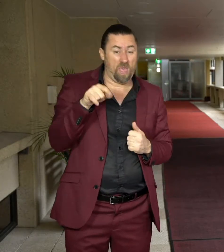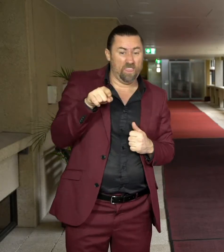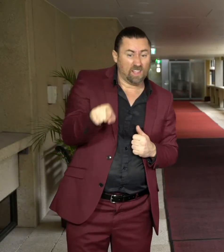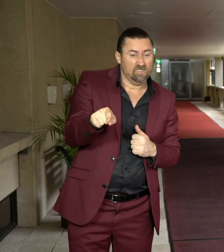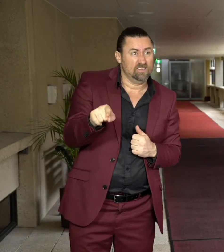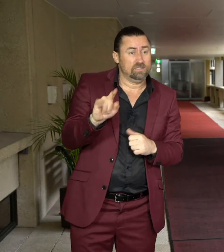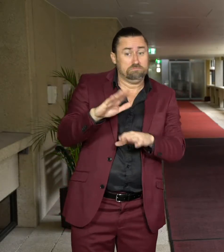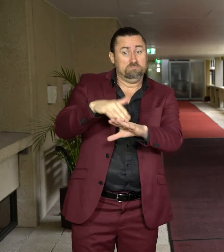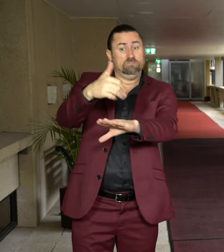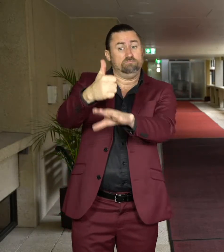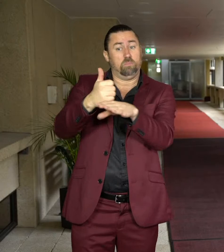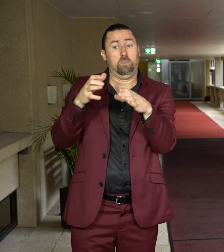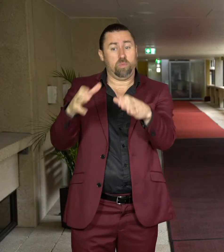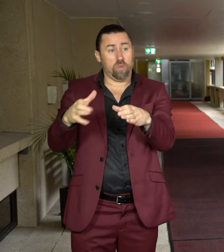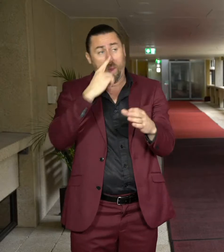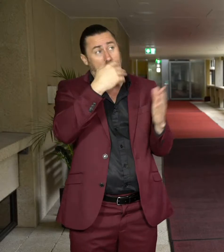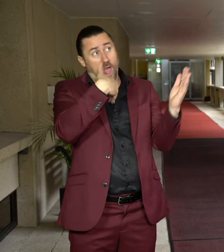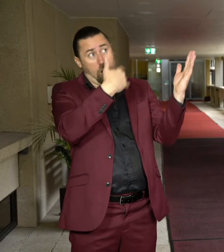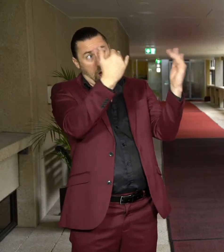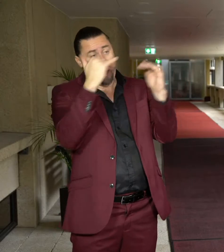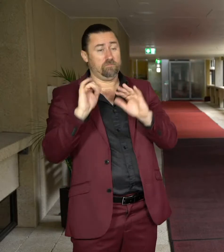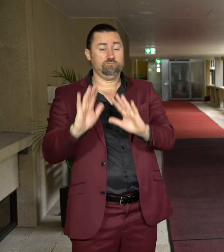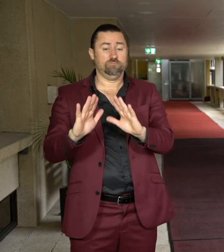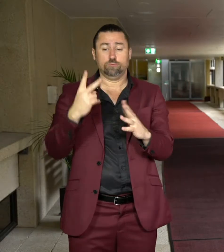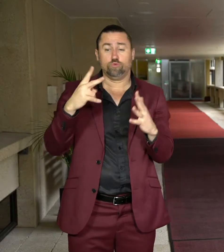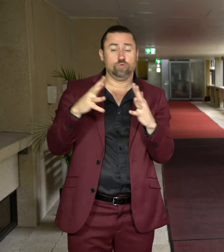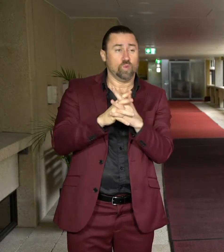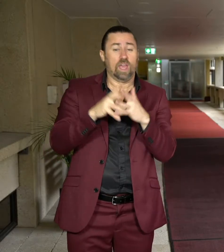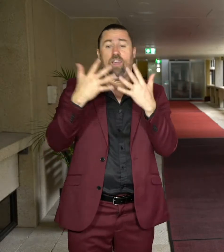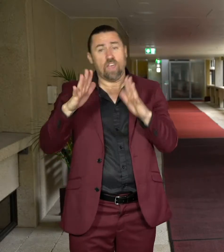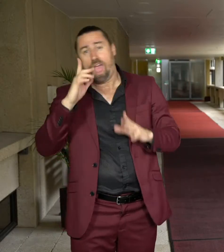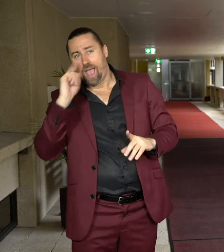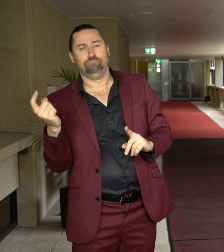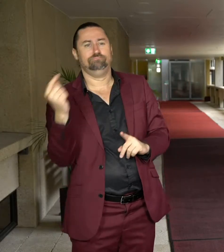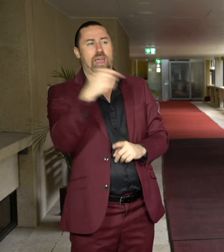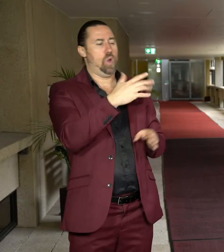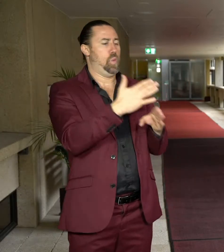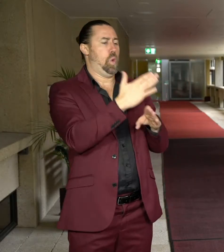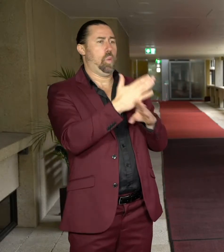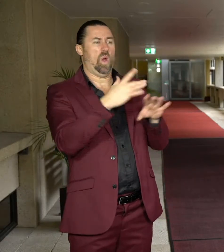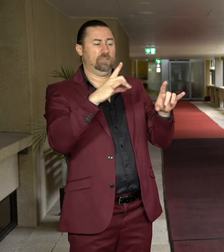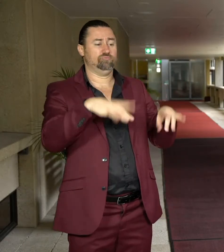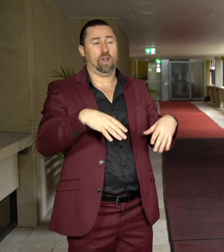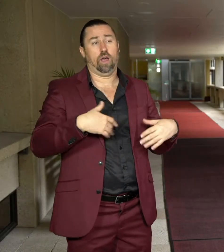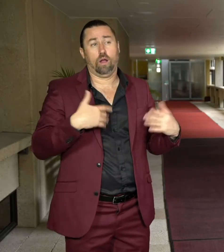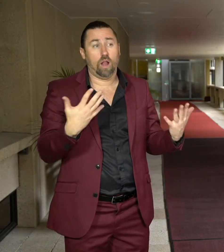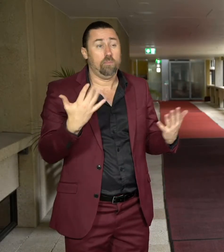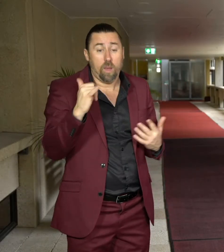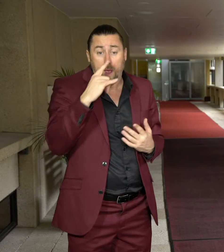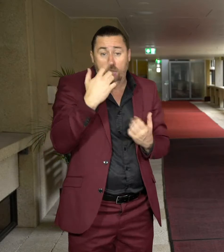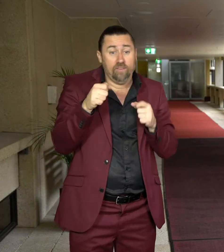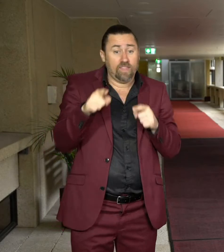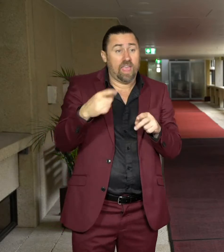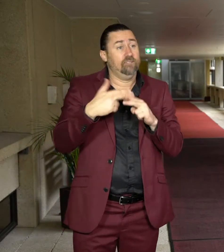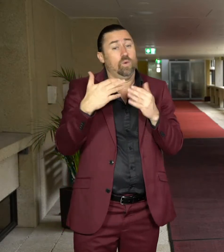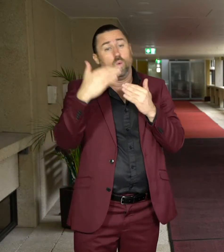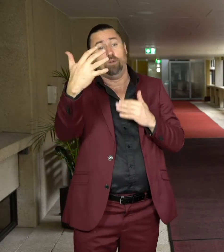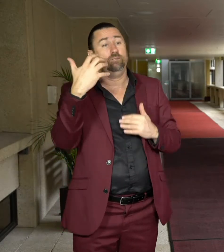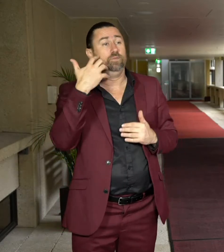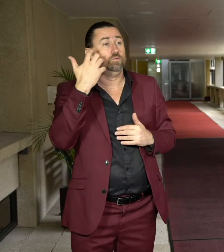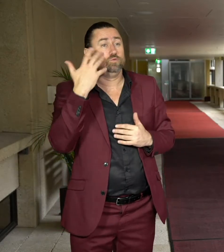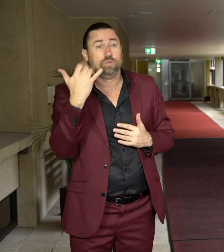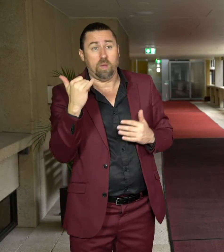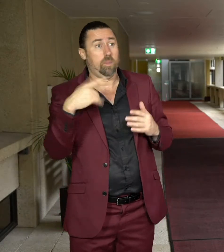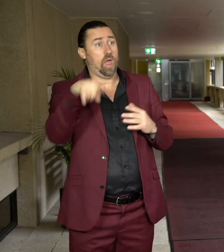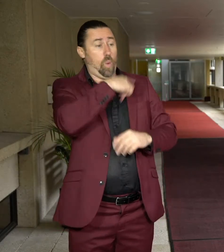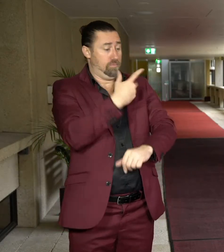allow us to do that safely. So there may well be a role for that quarantine well into the future, even after everyone